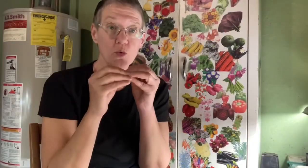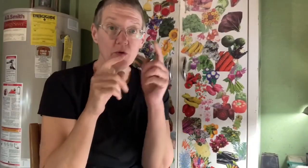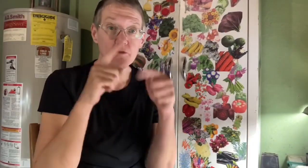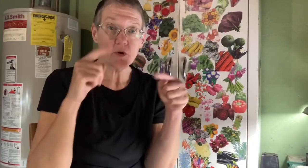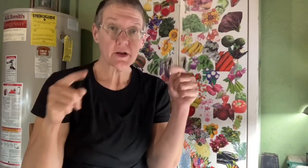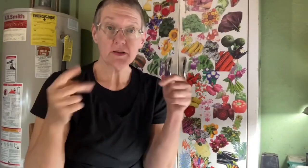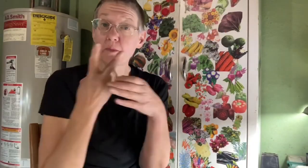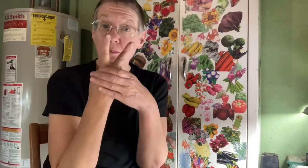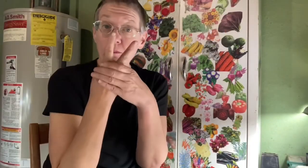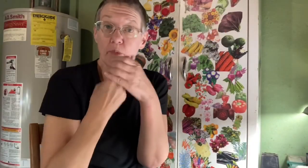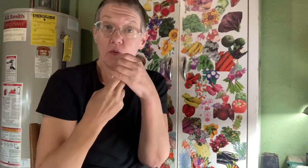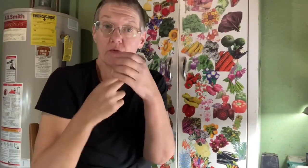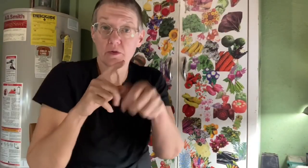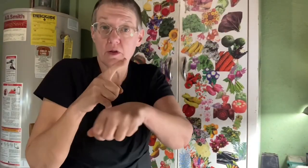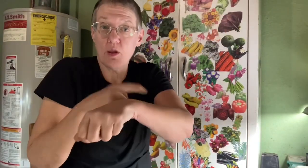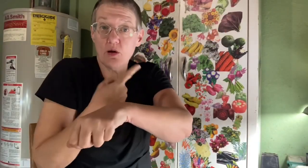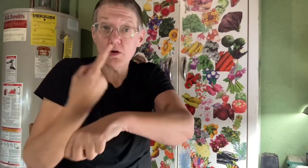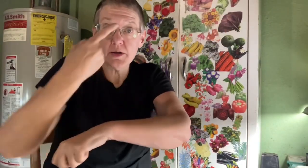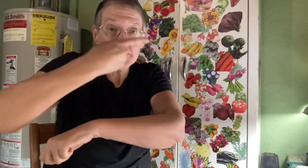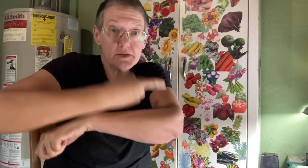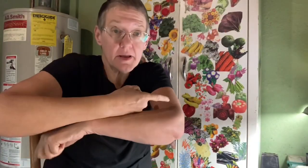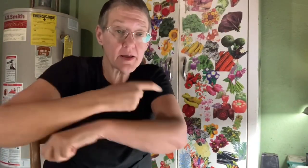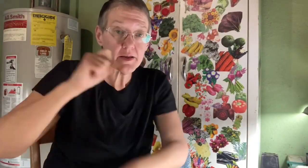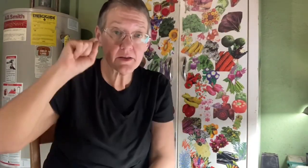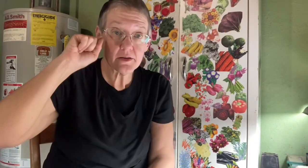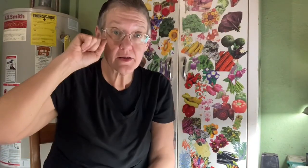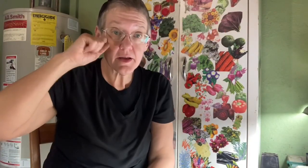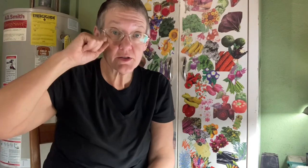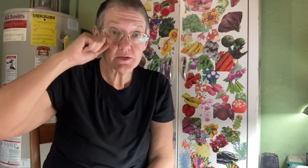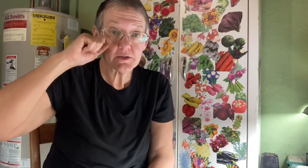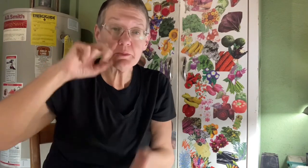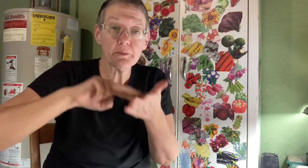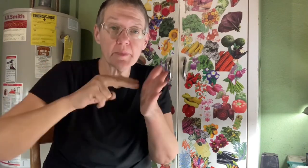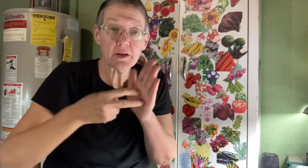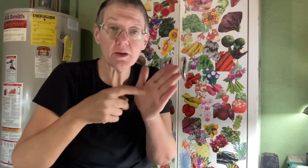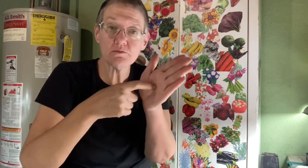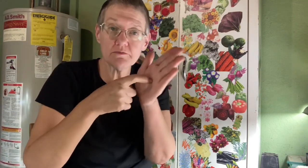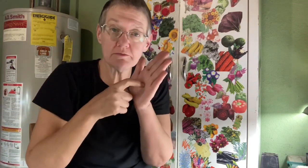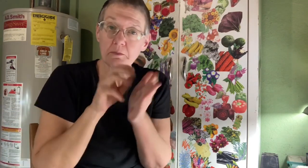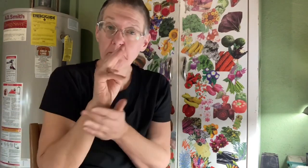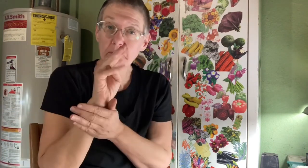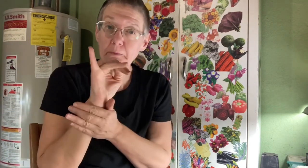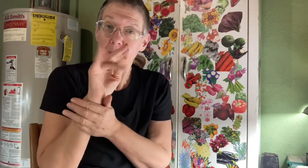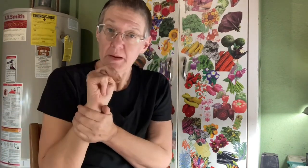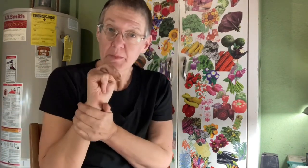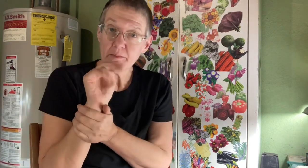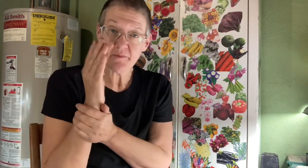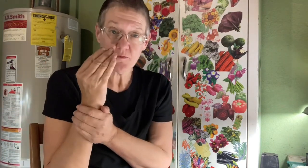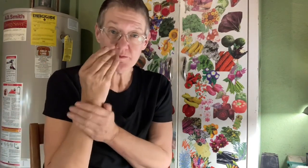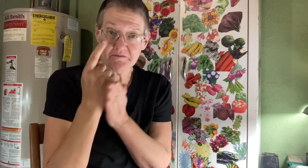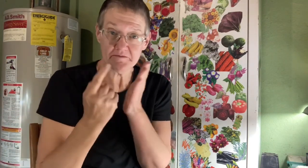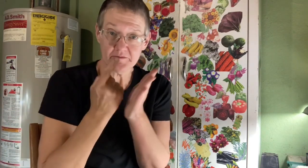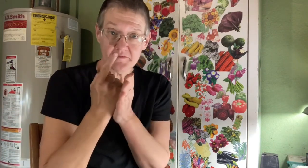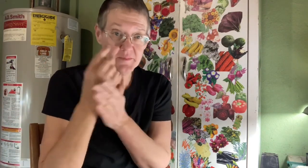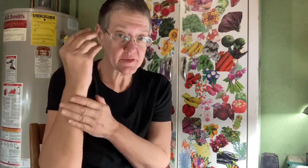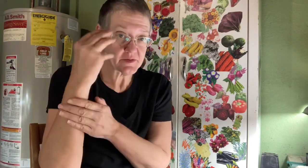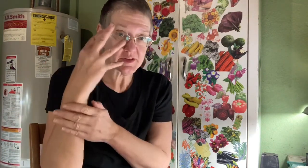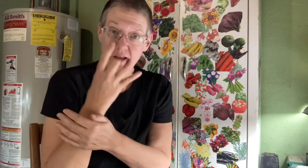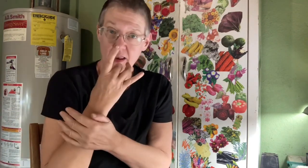Now we have 2 more varieties, and they're both long day onions, and that means they need 14 hours or more a day